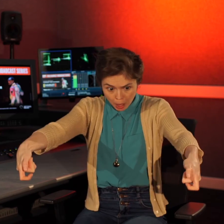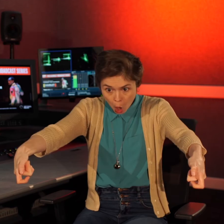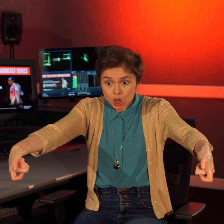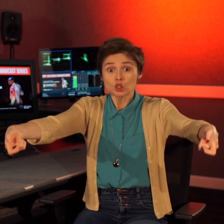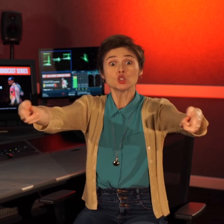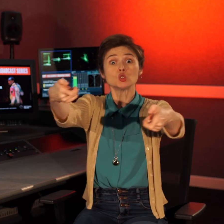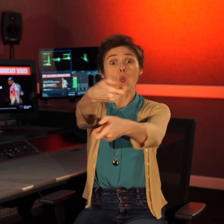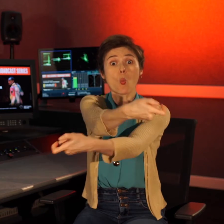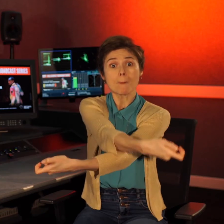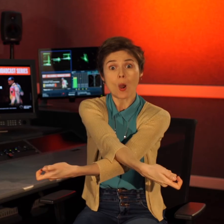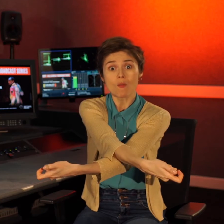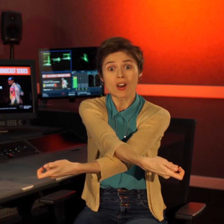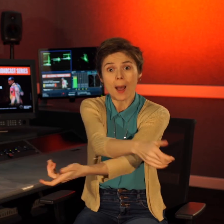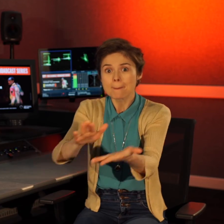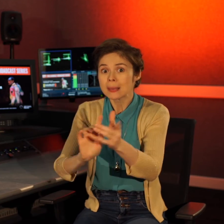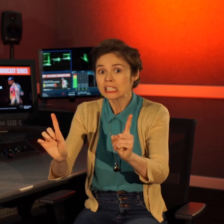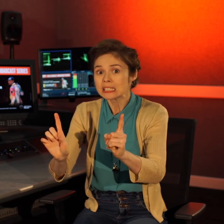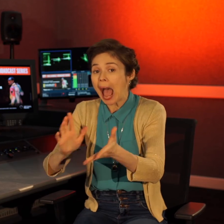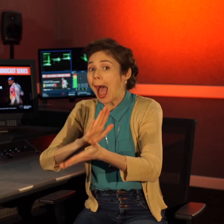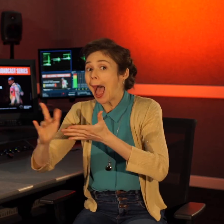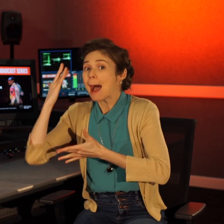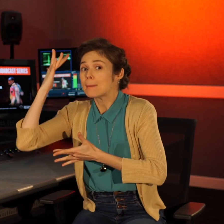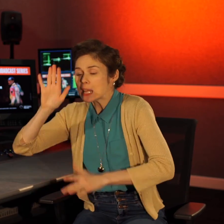up, and both Laertes